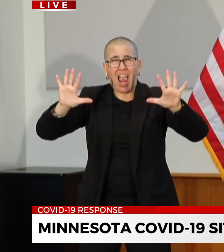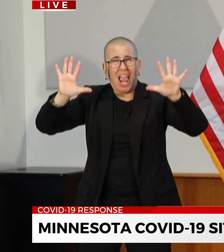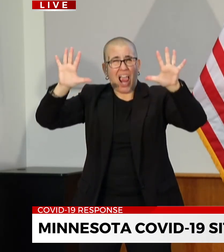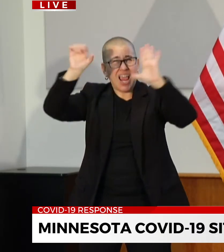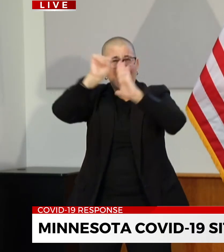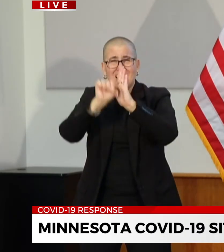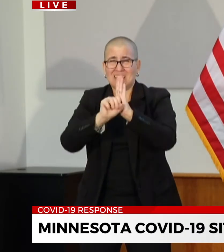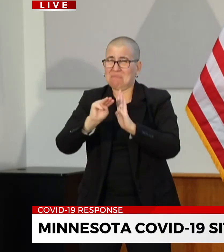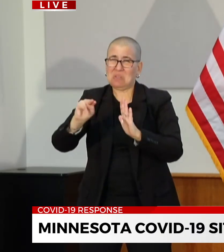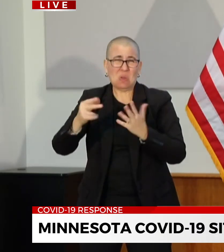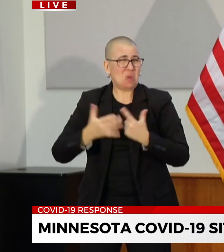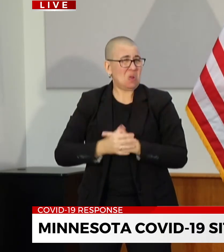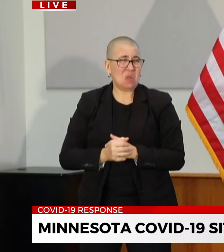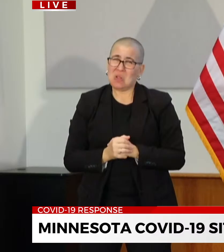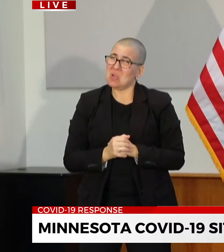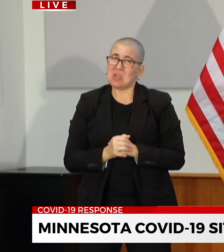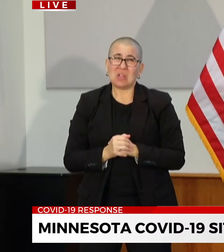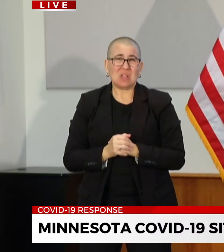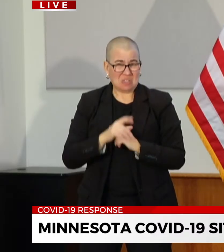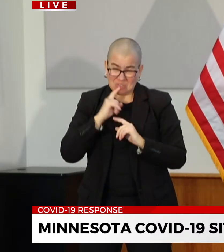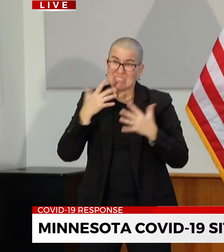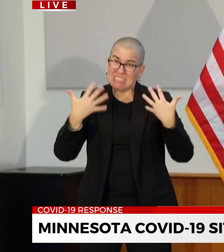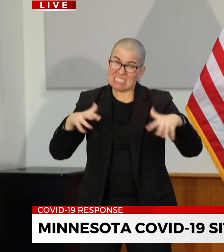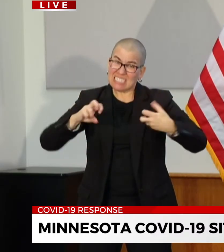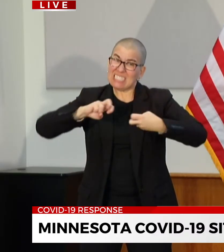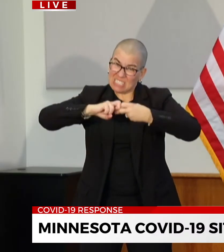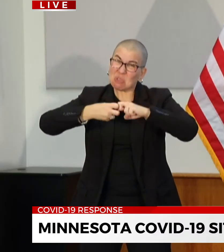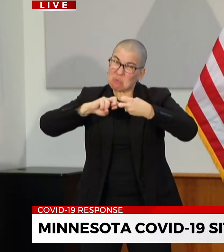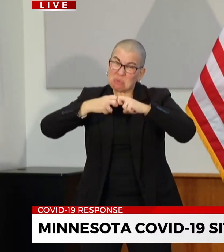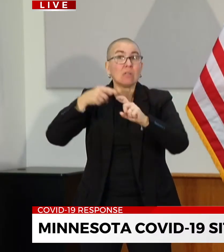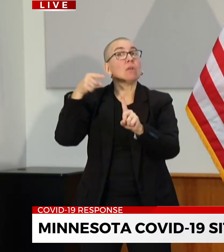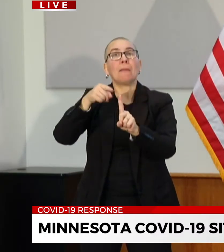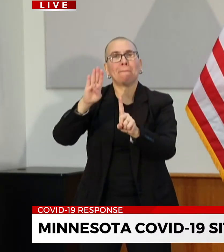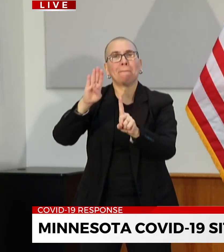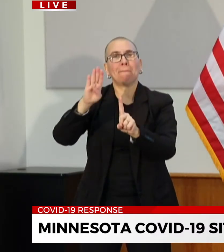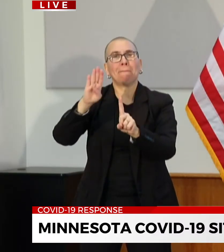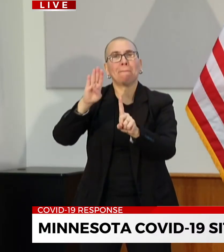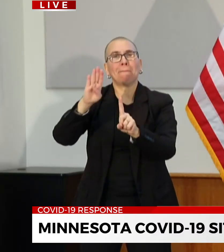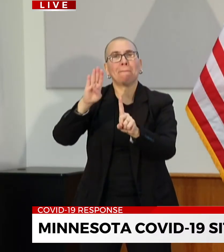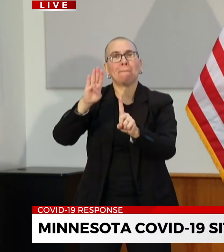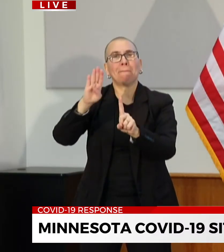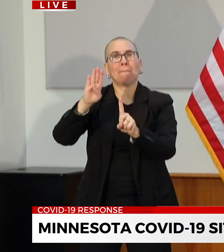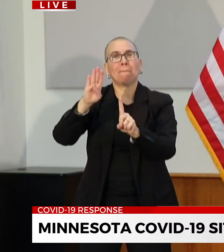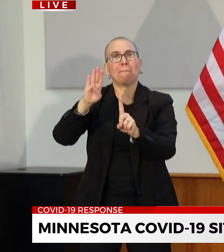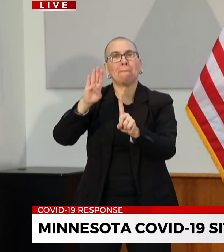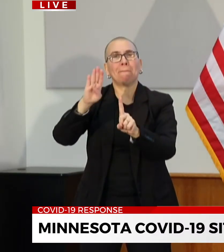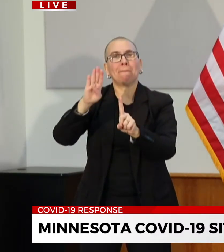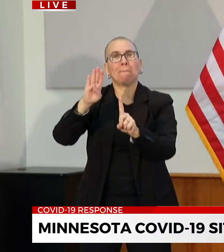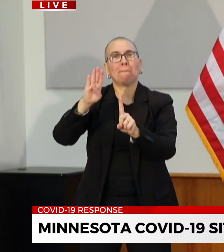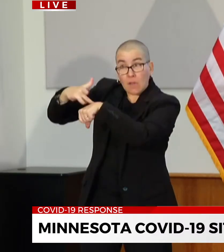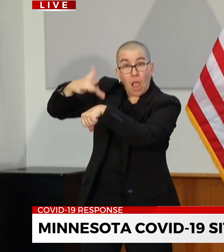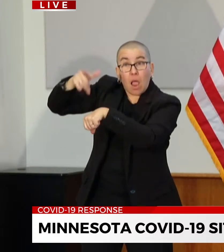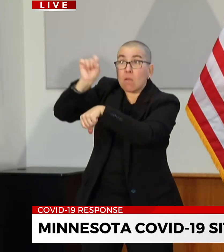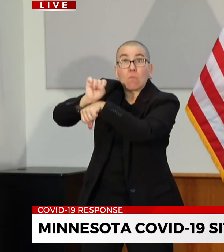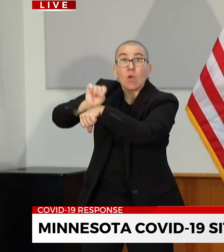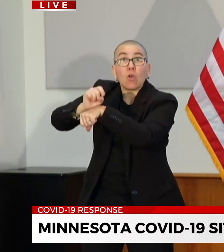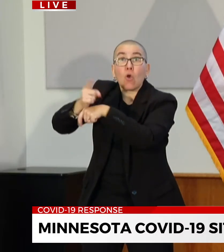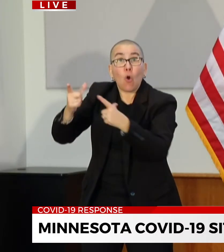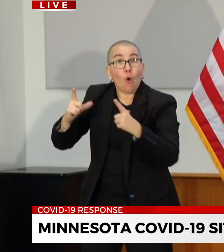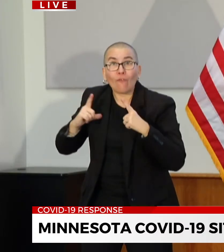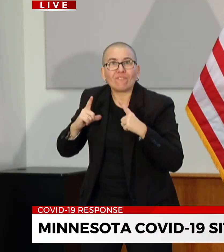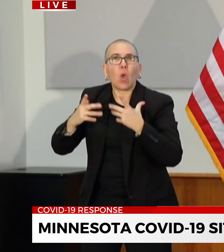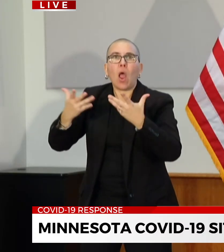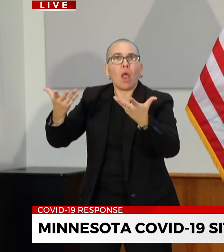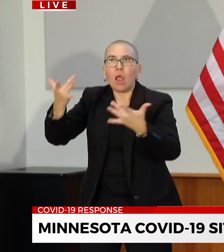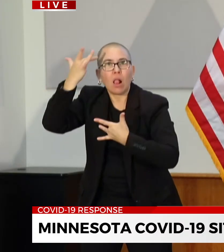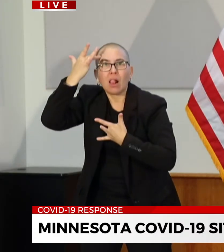issue not only of beds available, but of the staff available to care for people in the beds. And this is a graph,